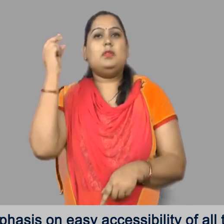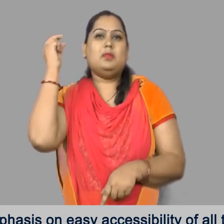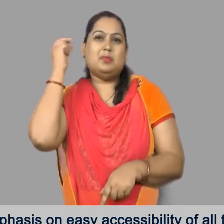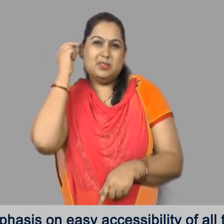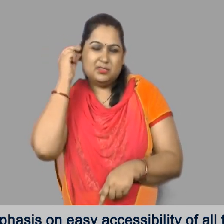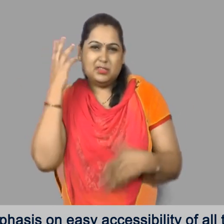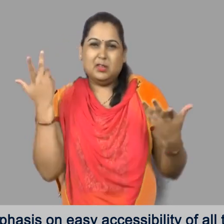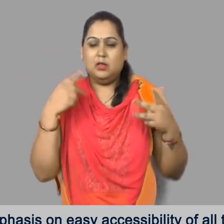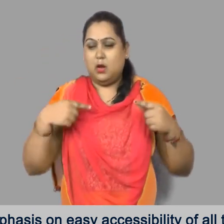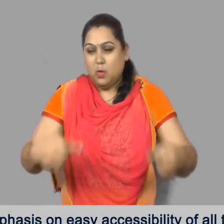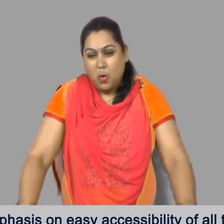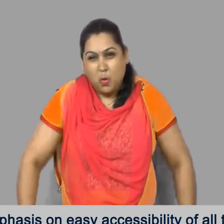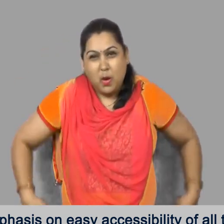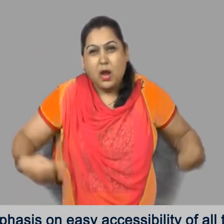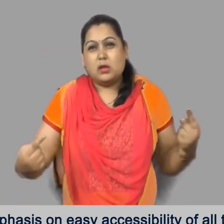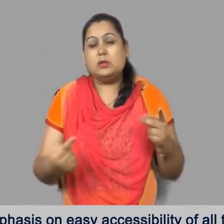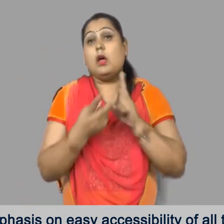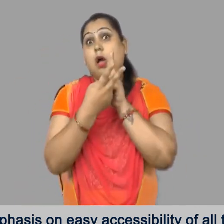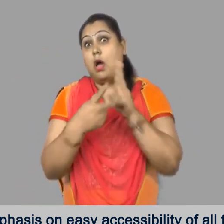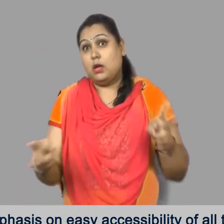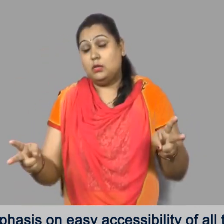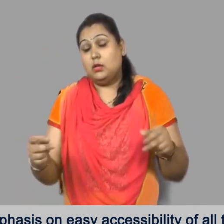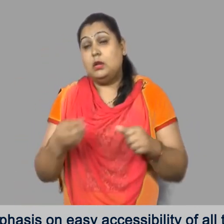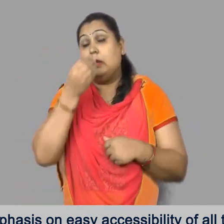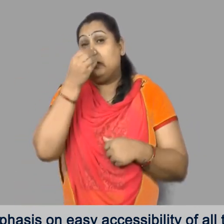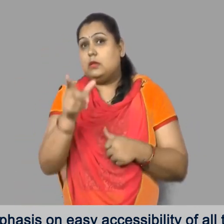facilities, including machines for PWDs.